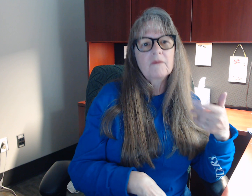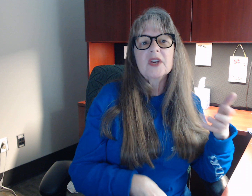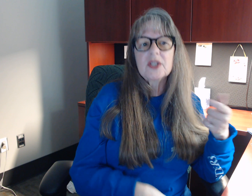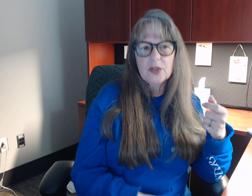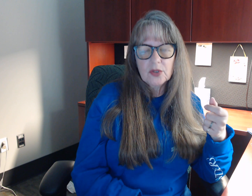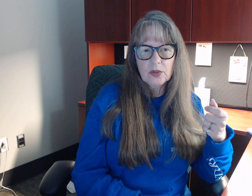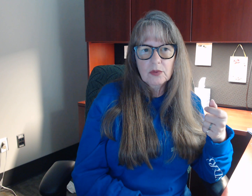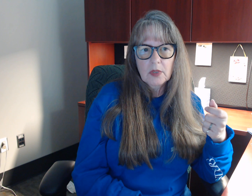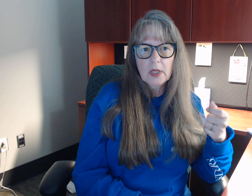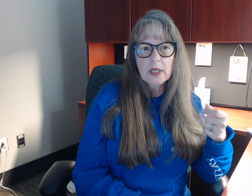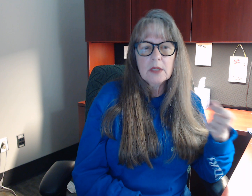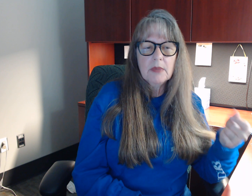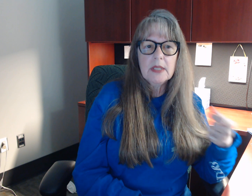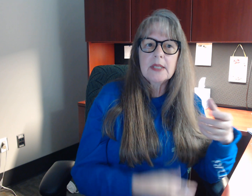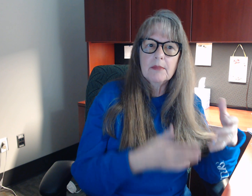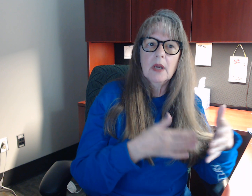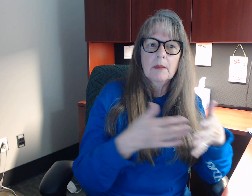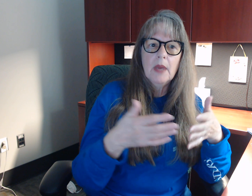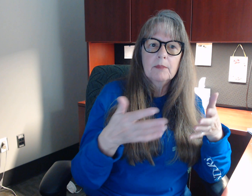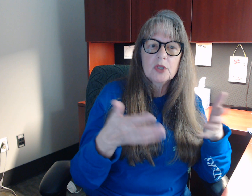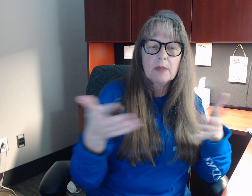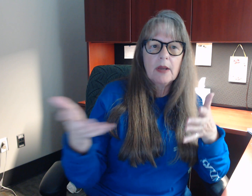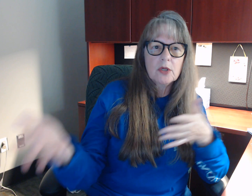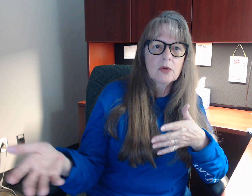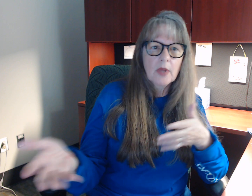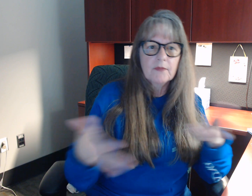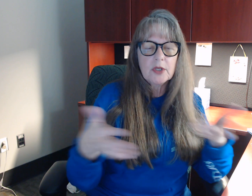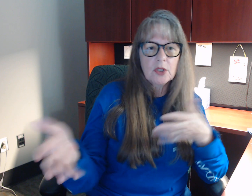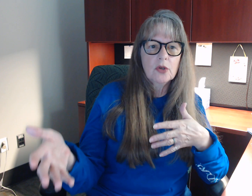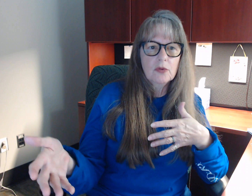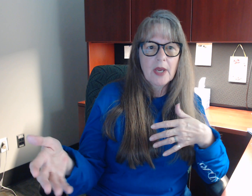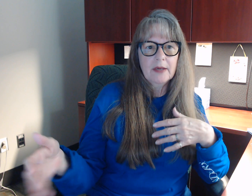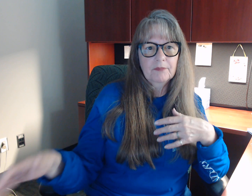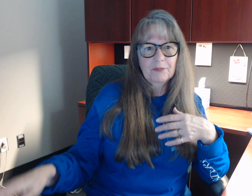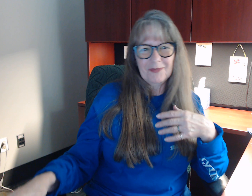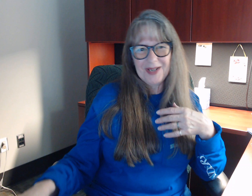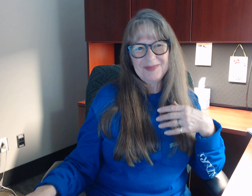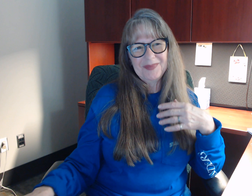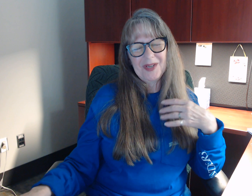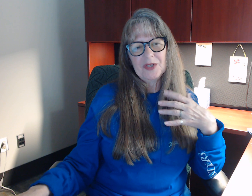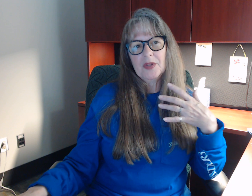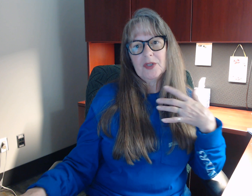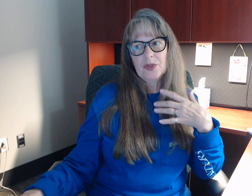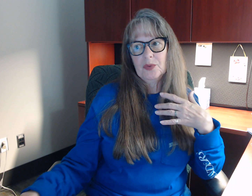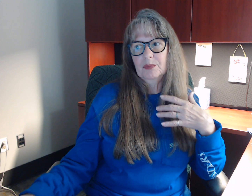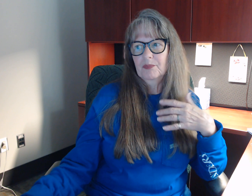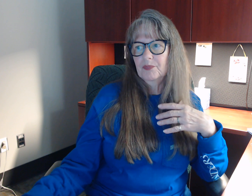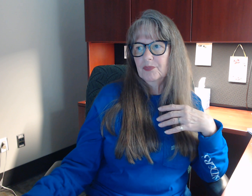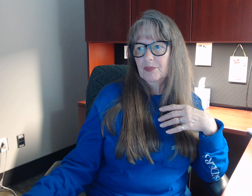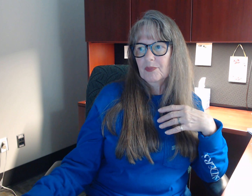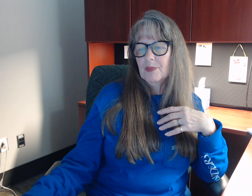fixing to. It means I'm just about to do that. I'm fixing to do that, right? I'm going to do that soon.